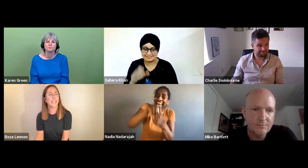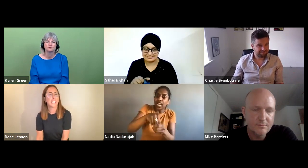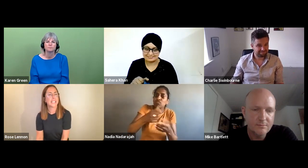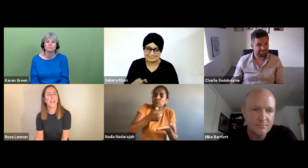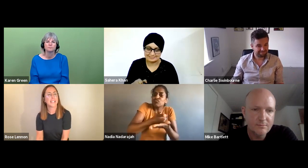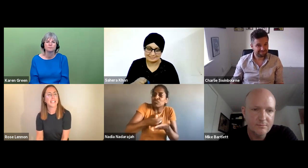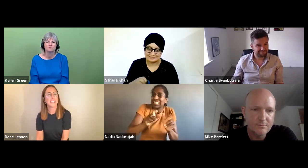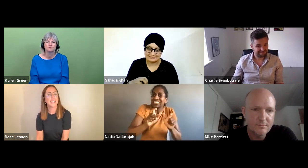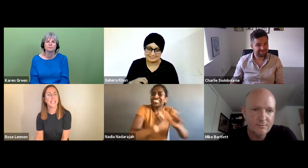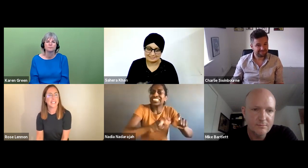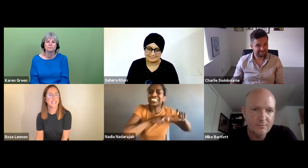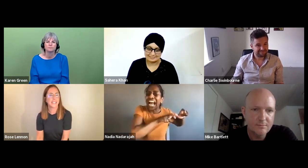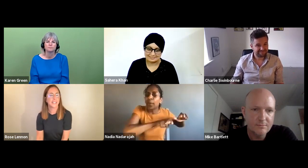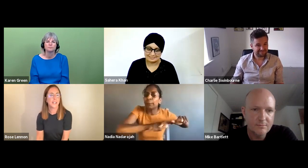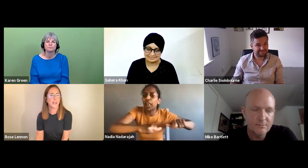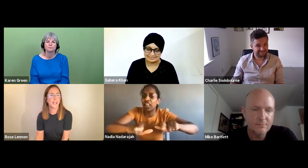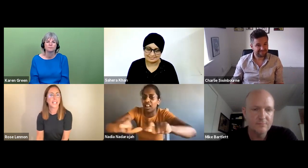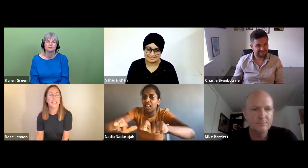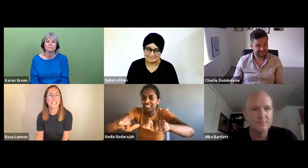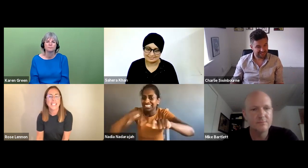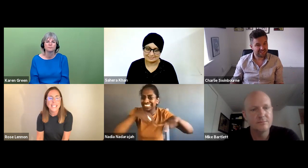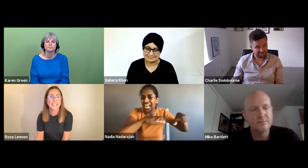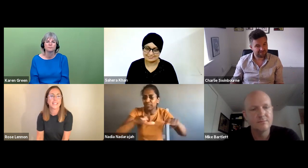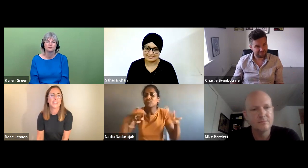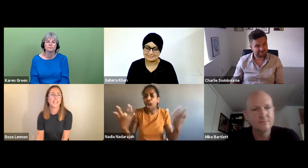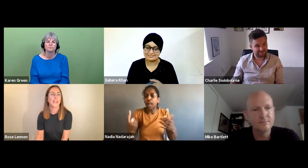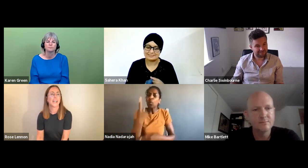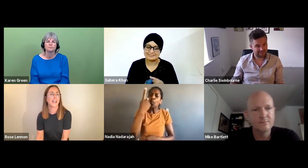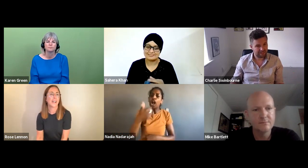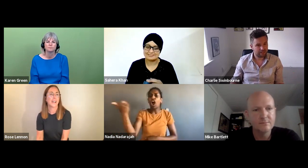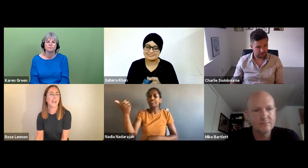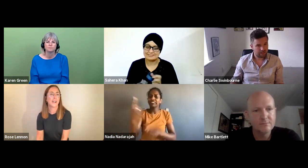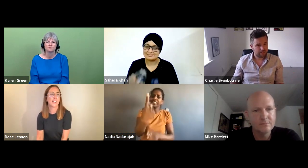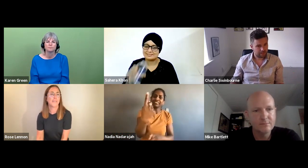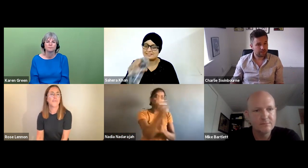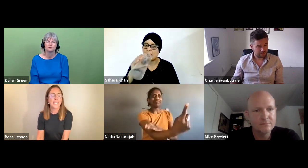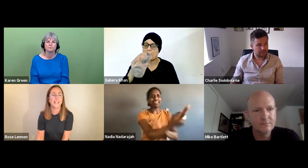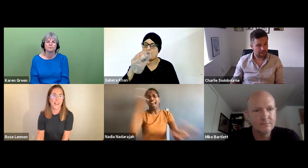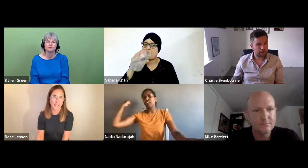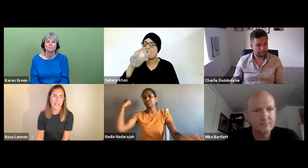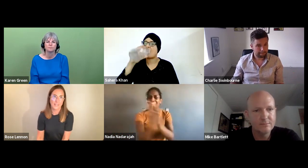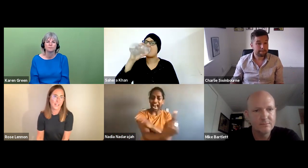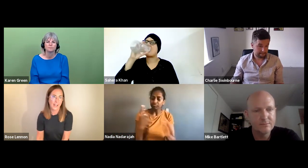Finally, it's nice to see, a consistent, a regular, if you